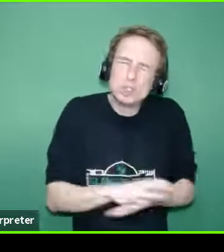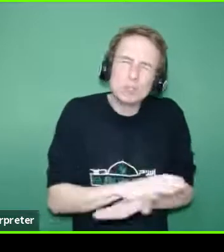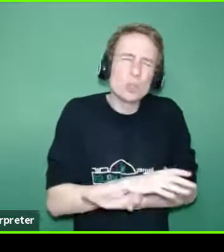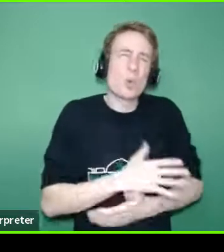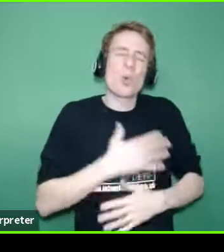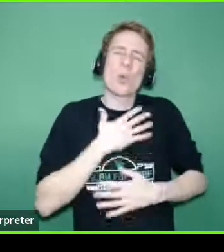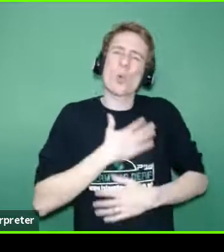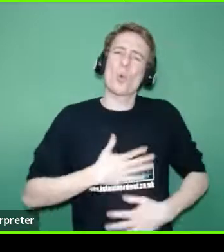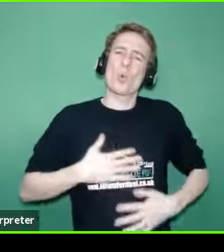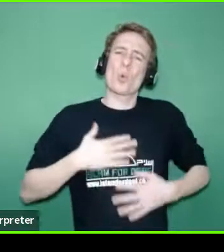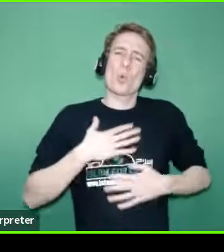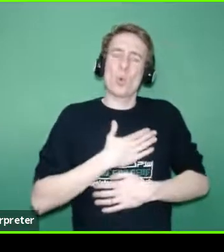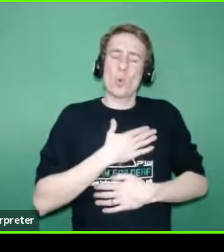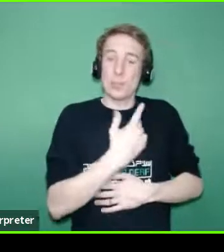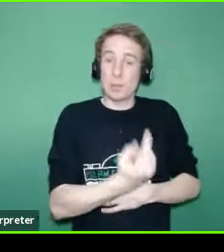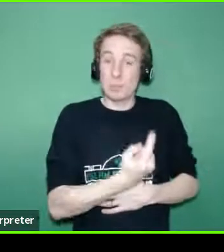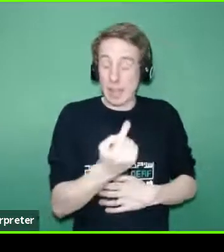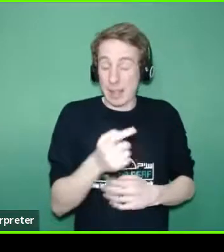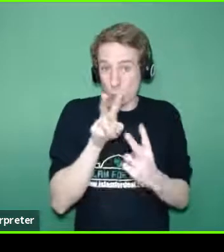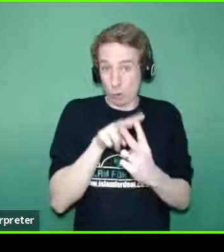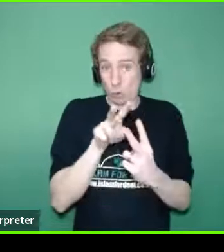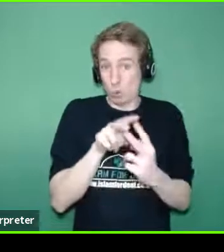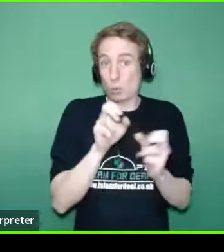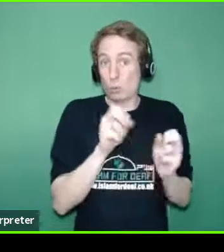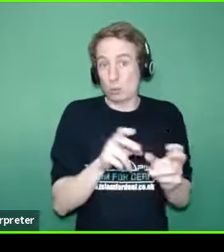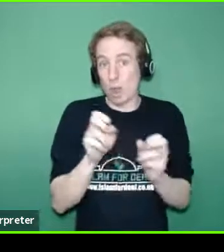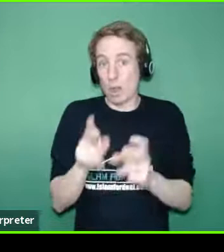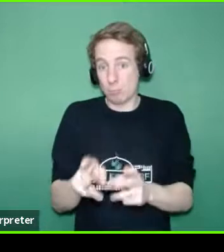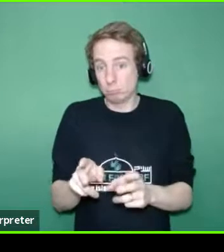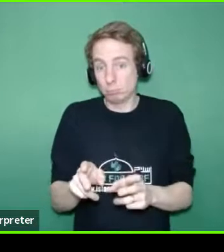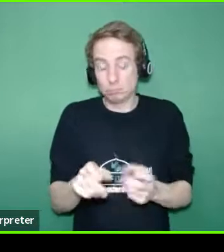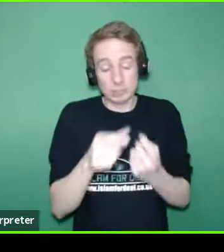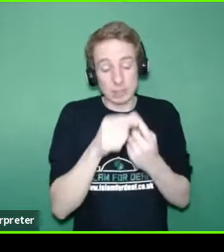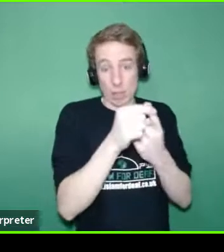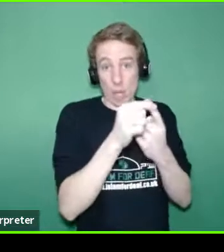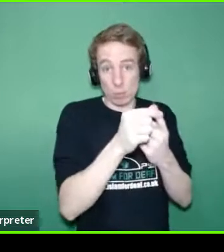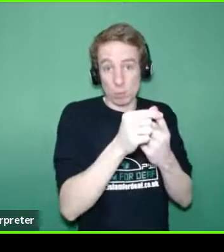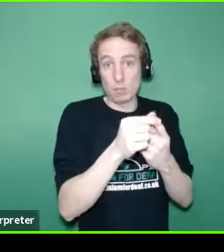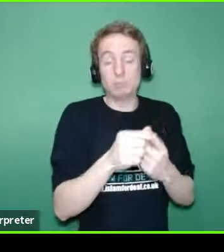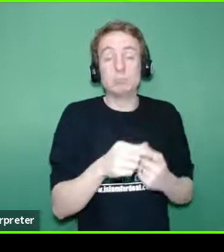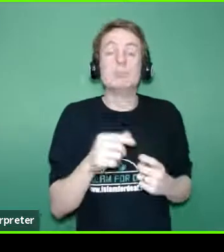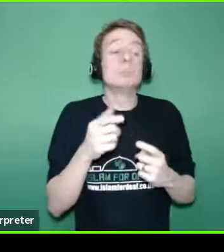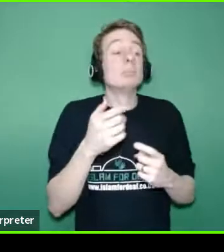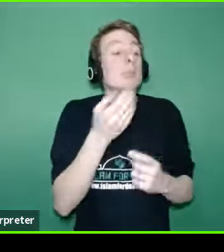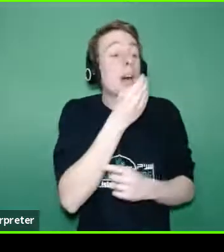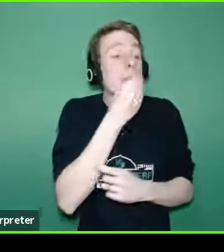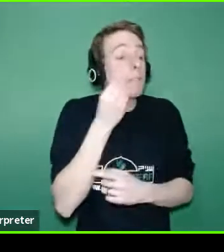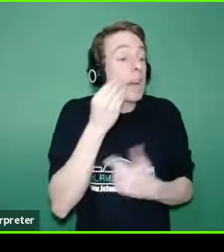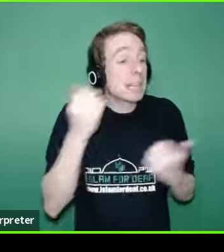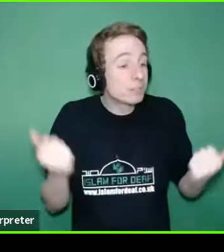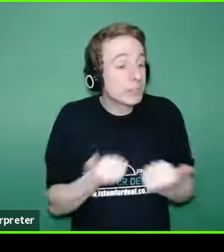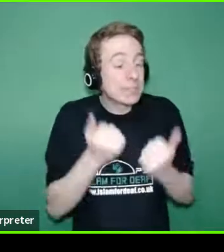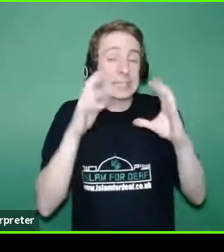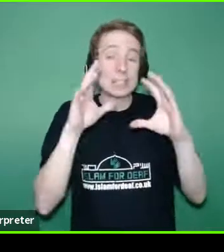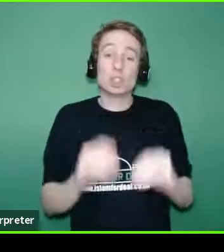have, and ultimately the reward at the end of the day. And then second, they are joyful